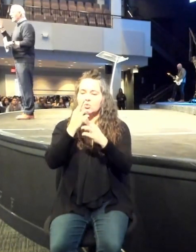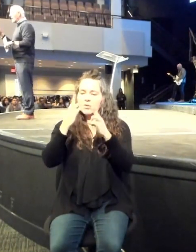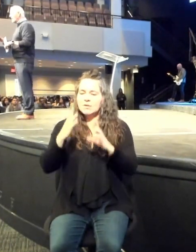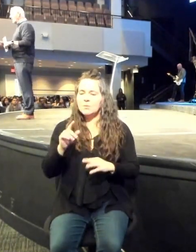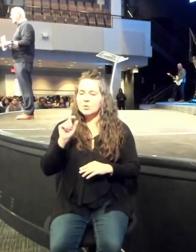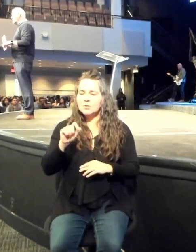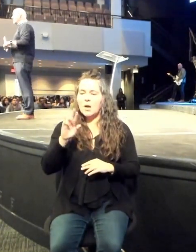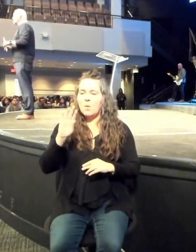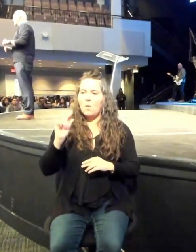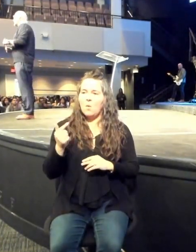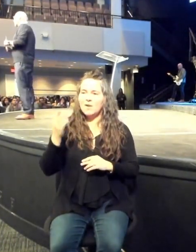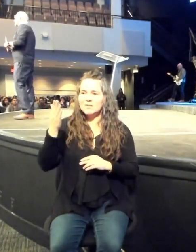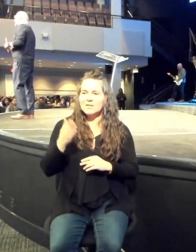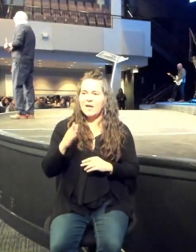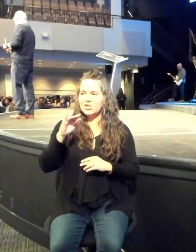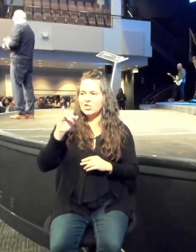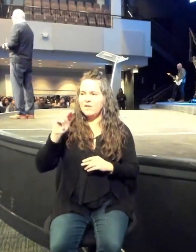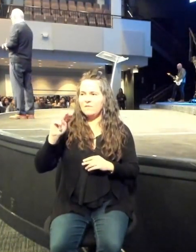church-redeemer.org/info,